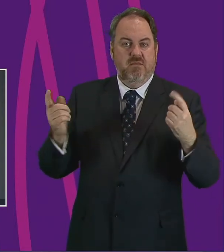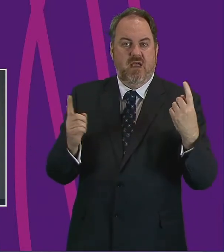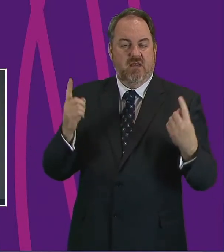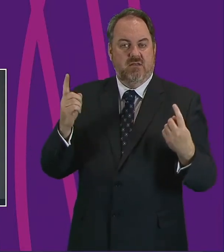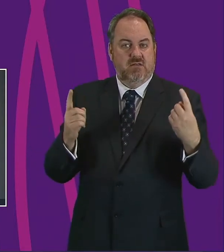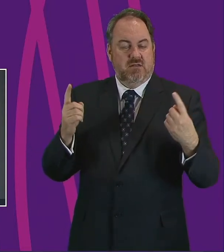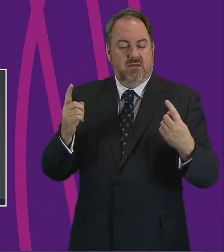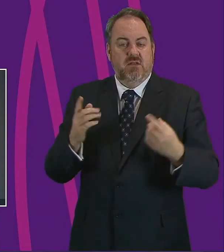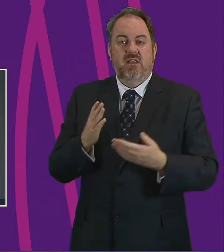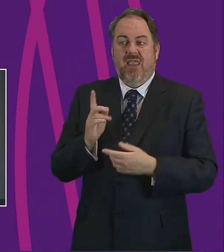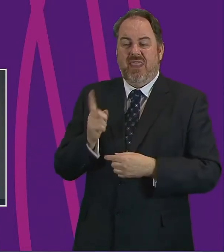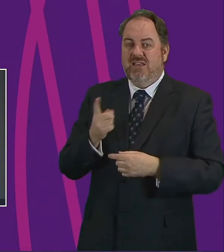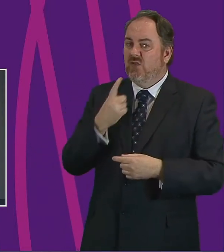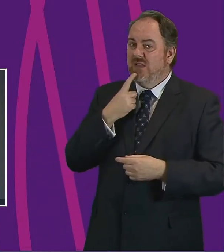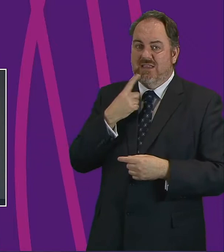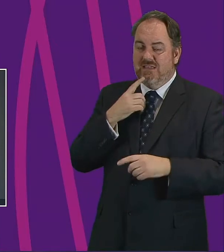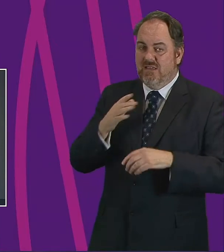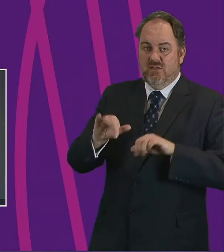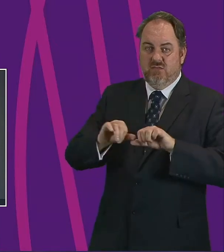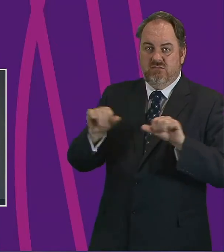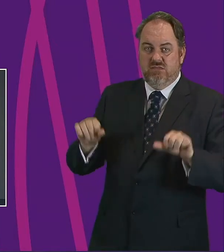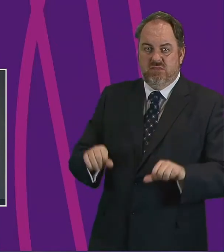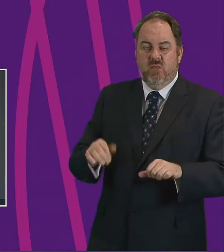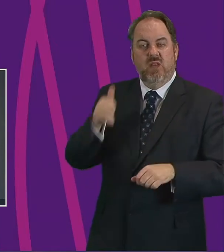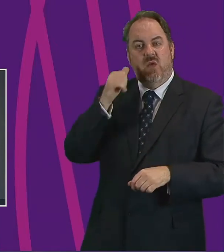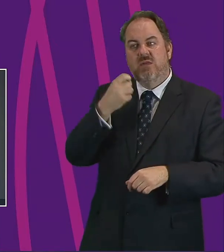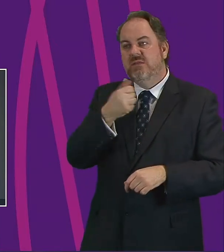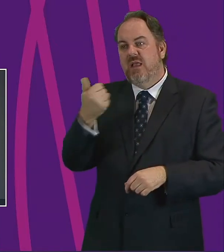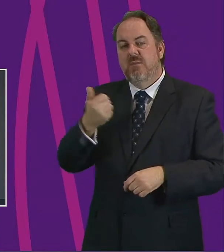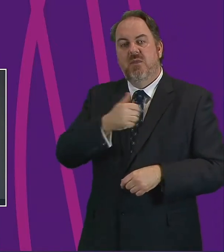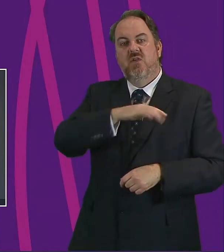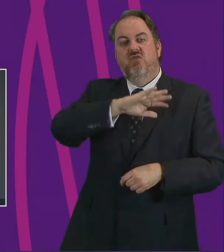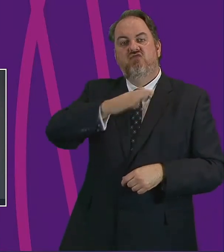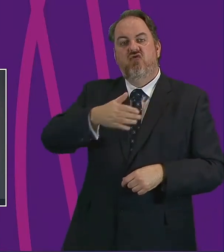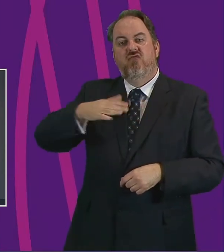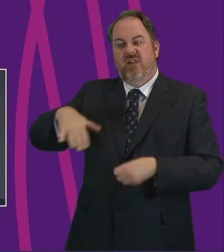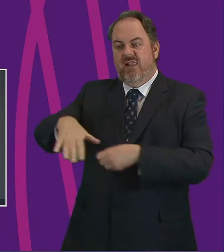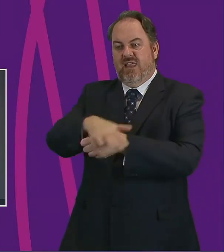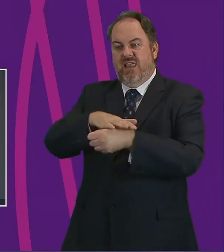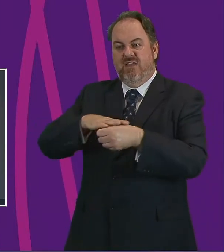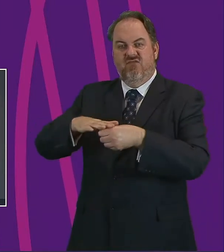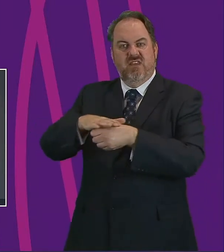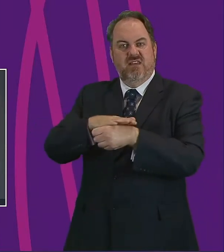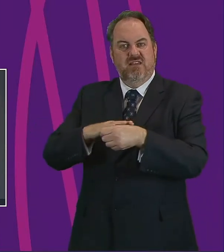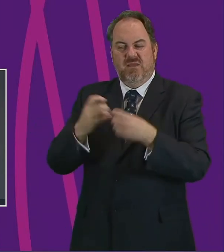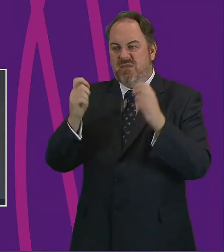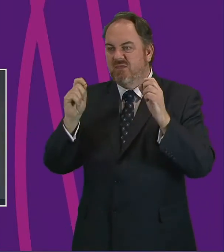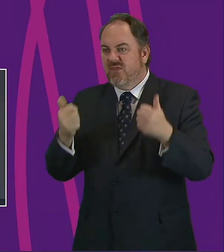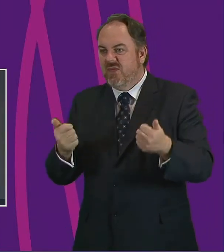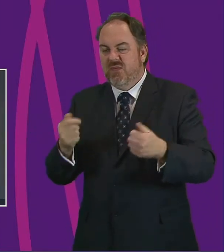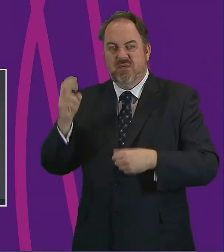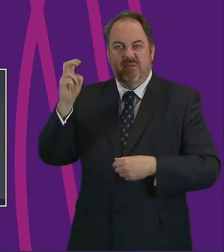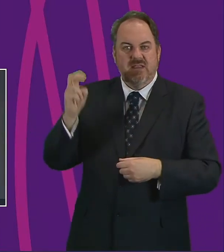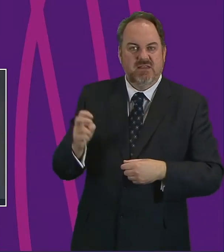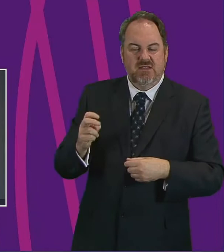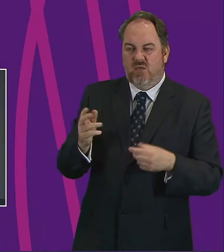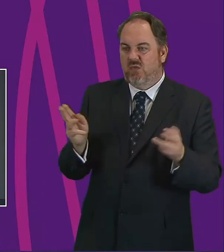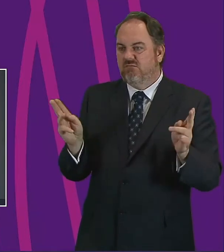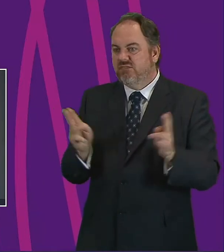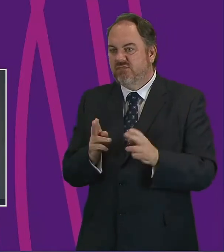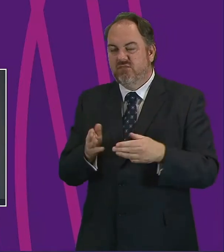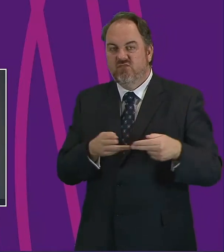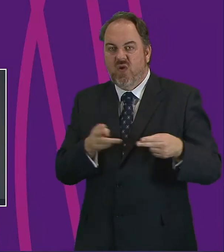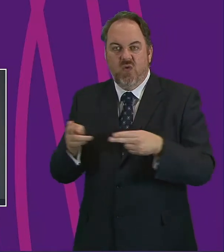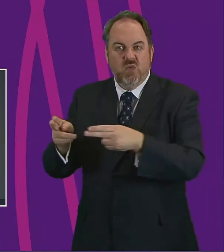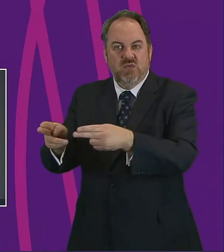to resolve, particularly in rural areas that Christine Graham represents, and very much significant issues in the areas that I represent